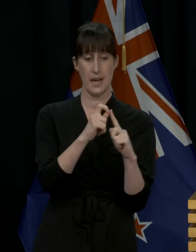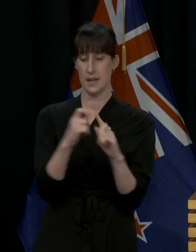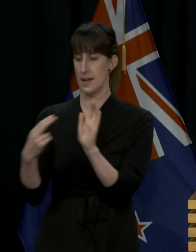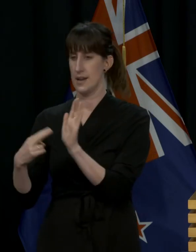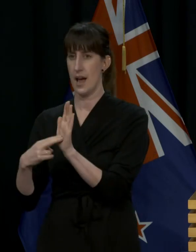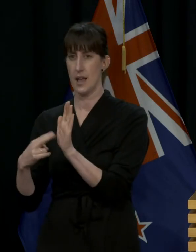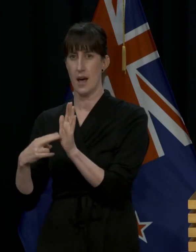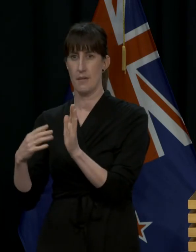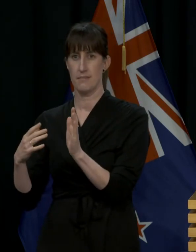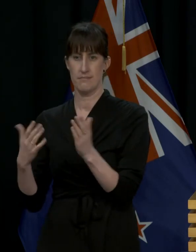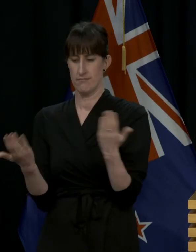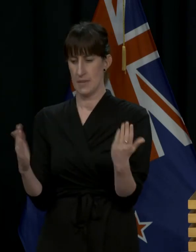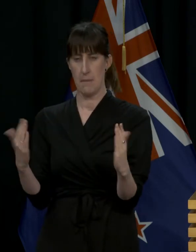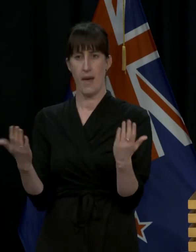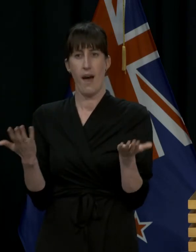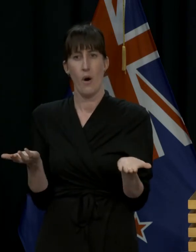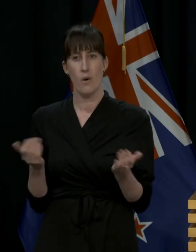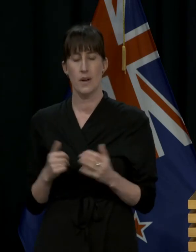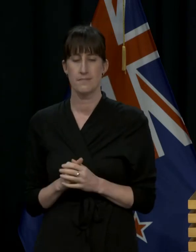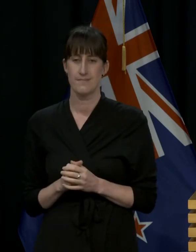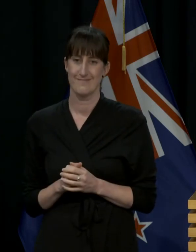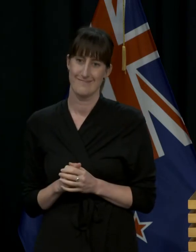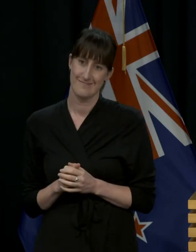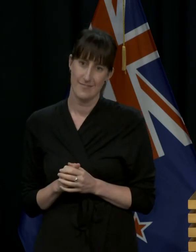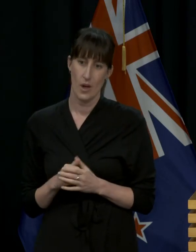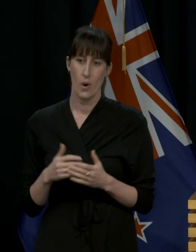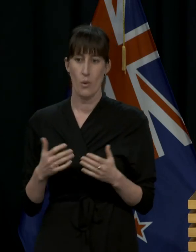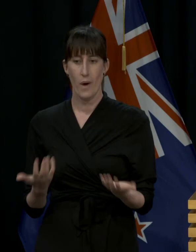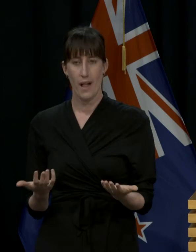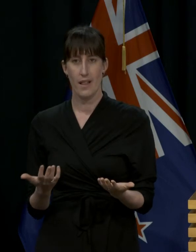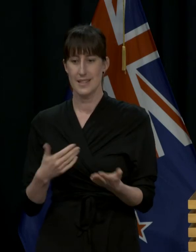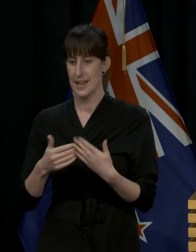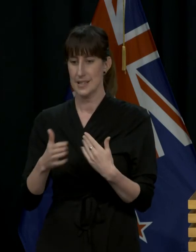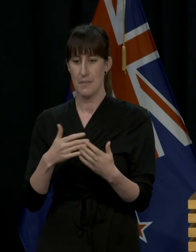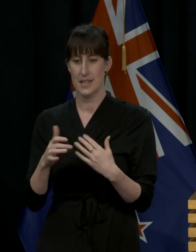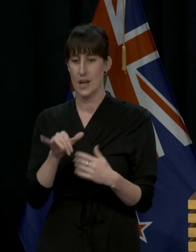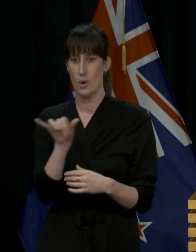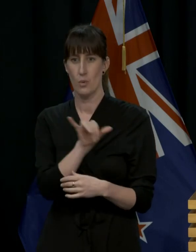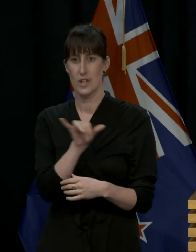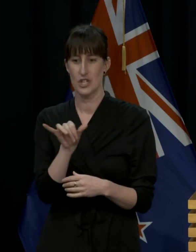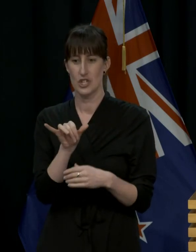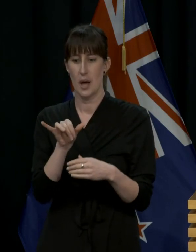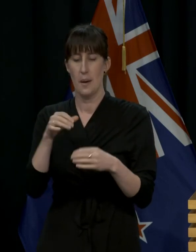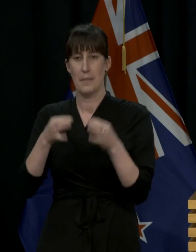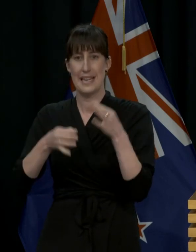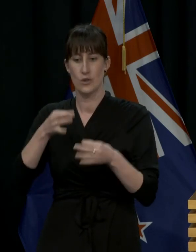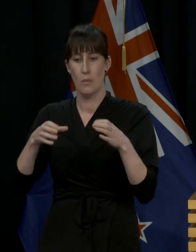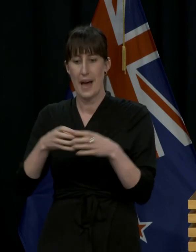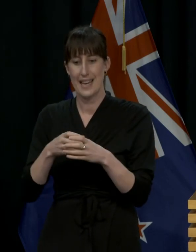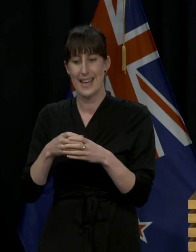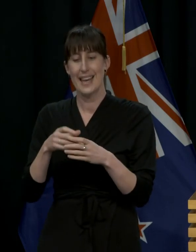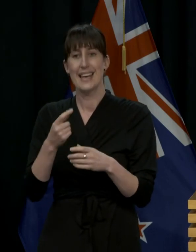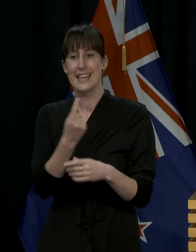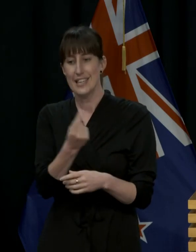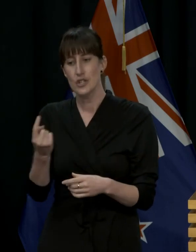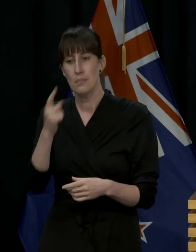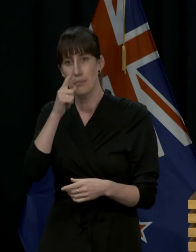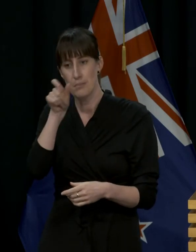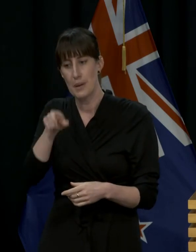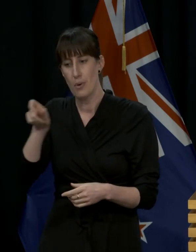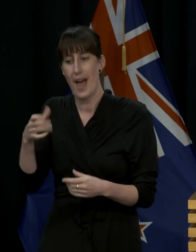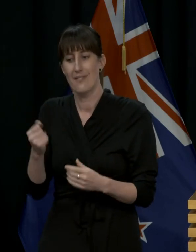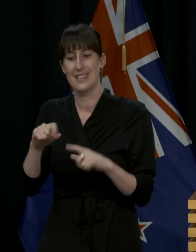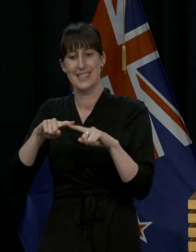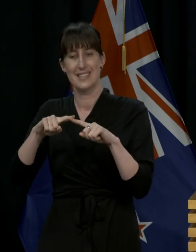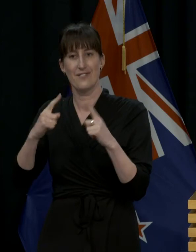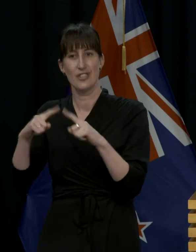affairs? Look, every individual, regardless of their political party, brings different strengths to a role. What I,